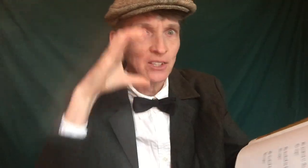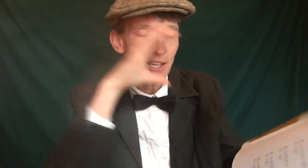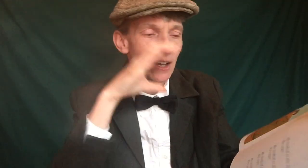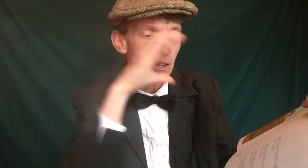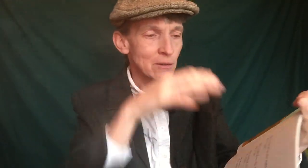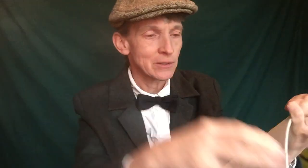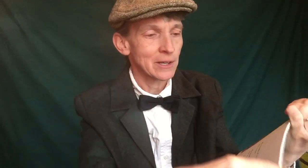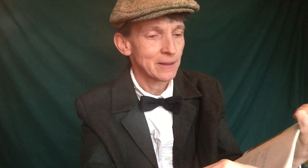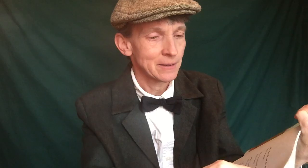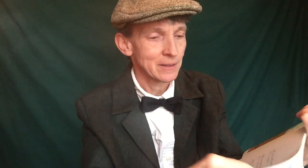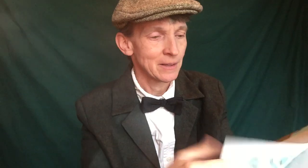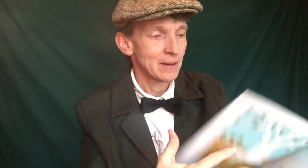looking all over.